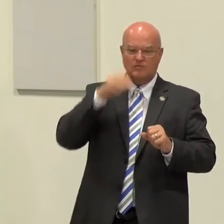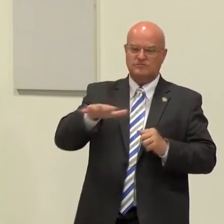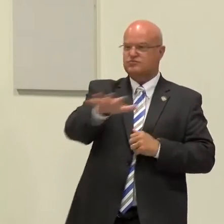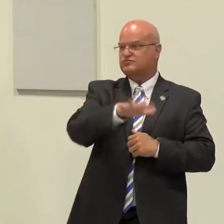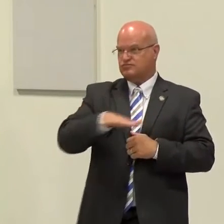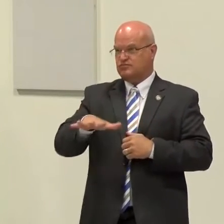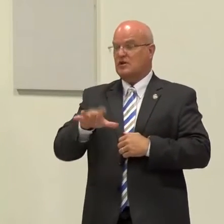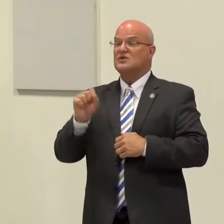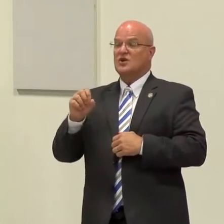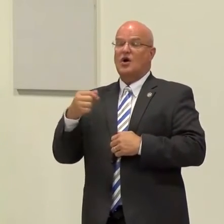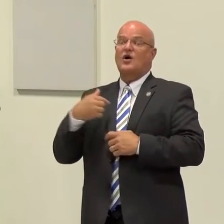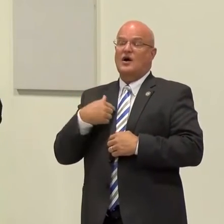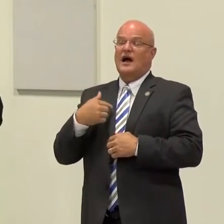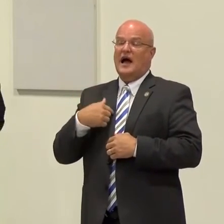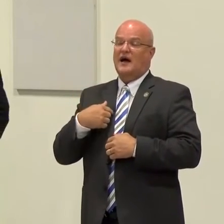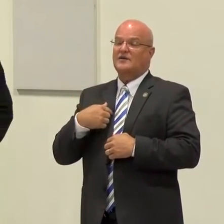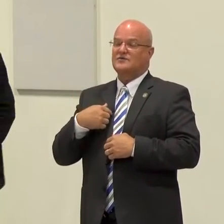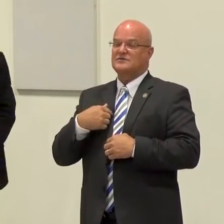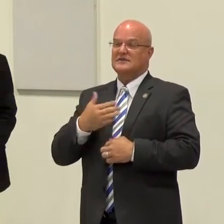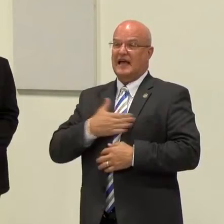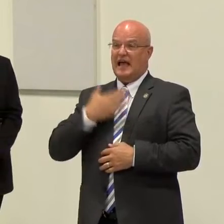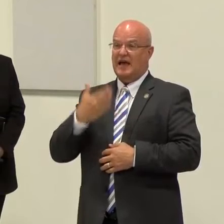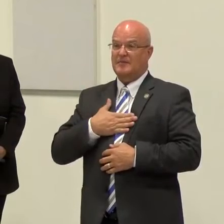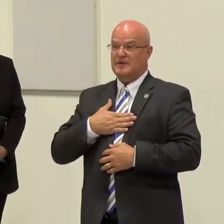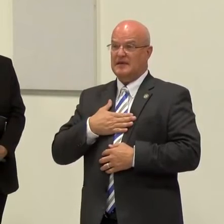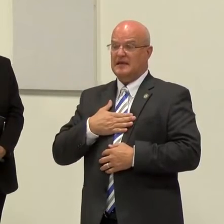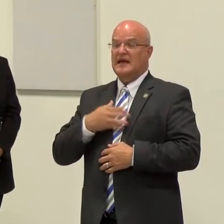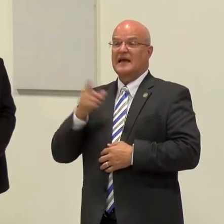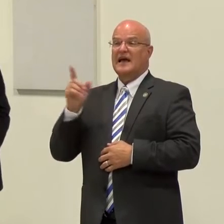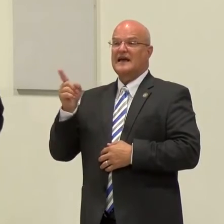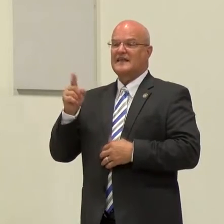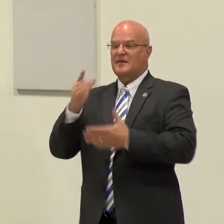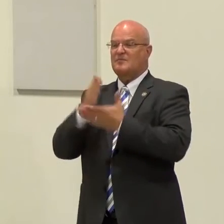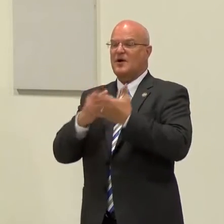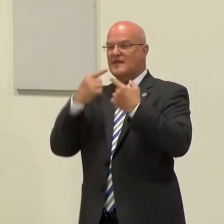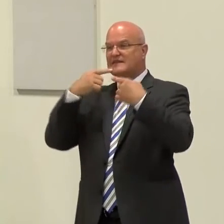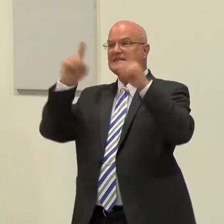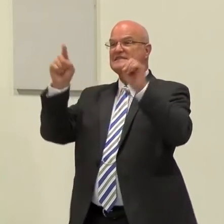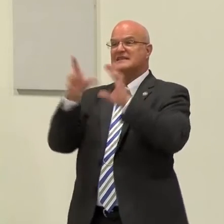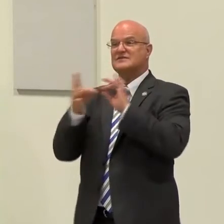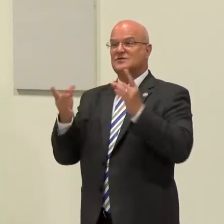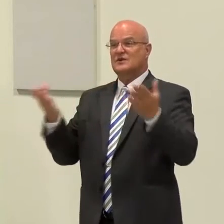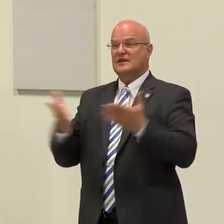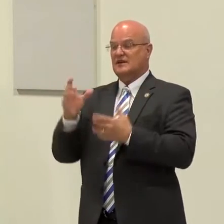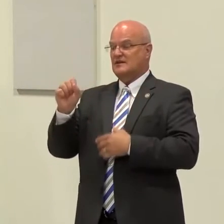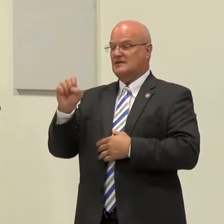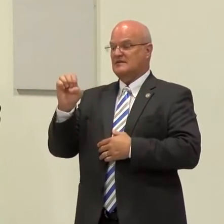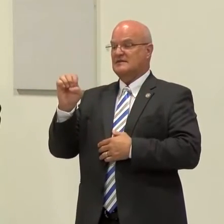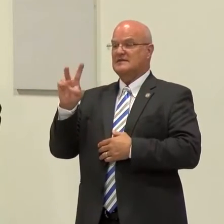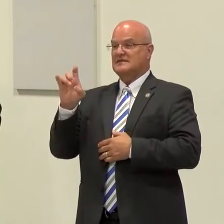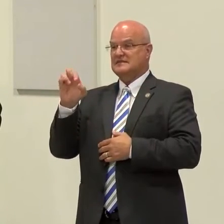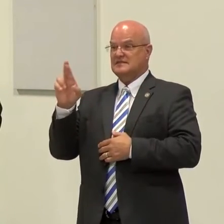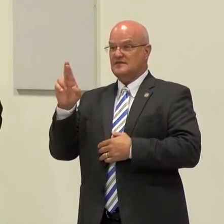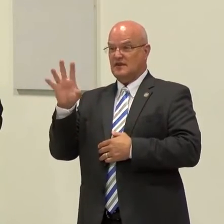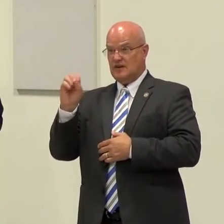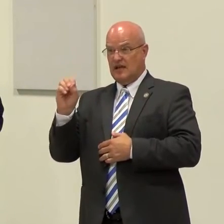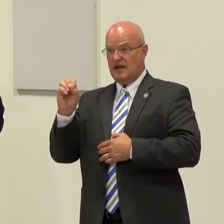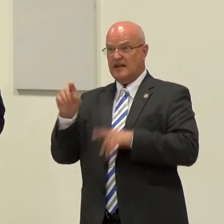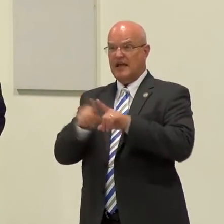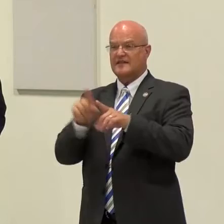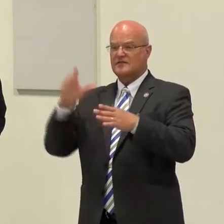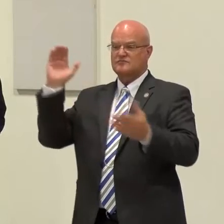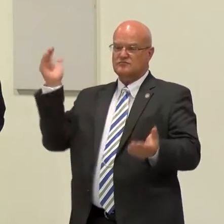live. And so I was very pleased, and they've been part of the success story here in Sevier County as to